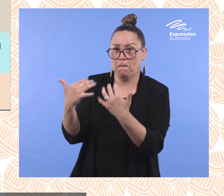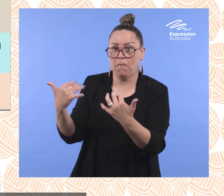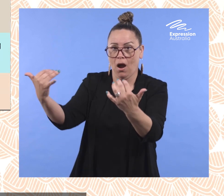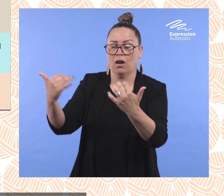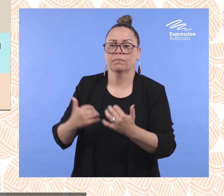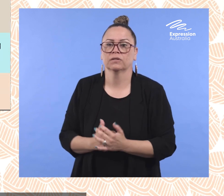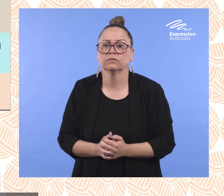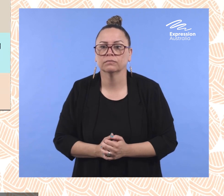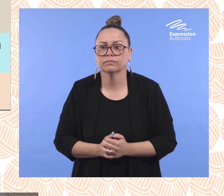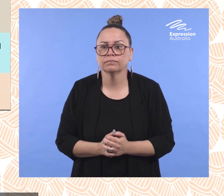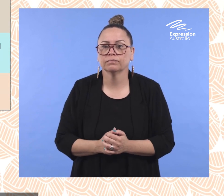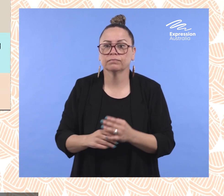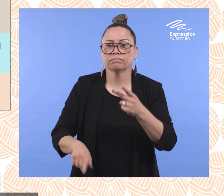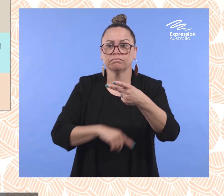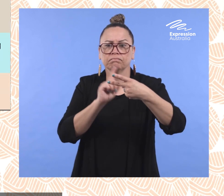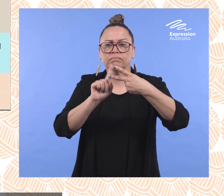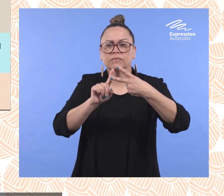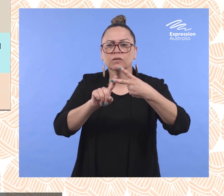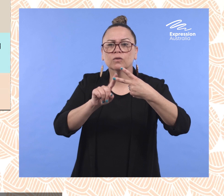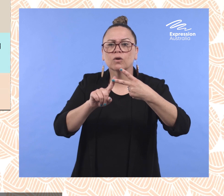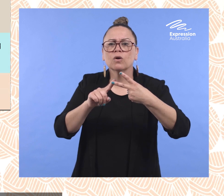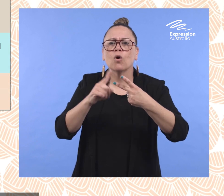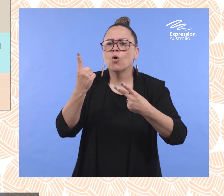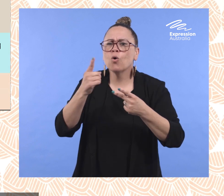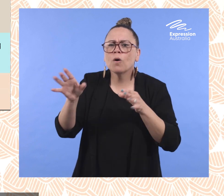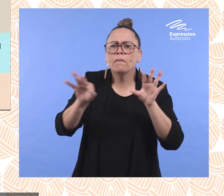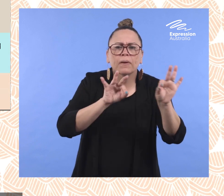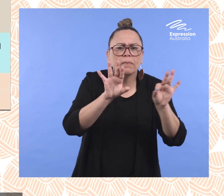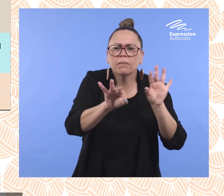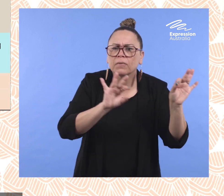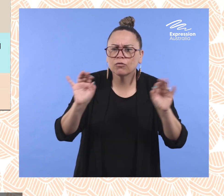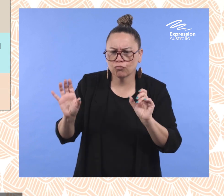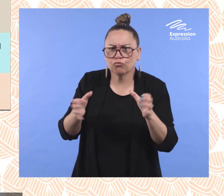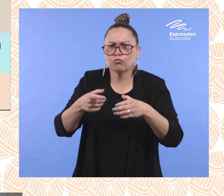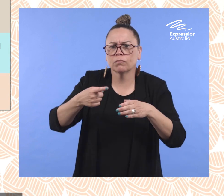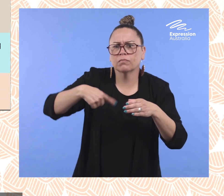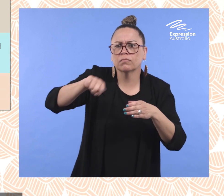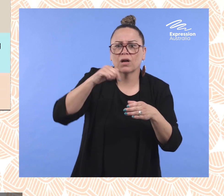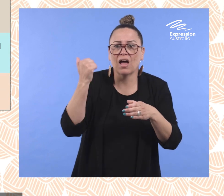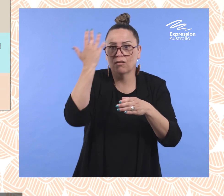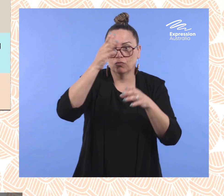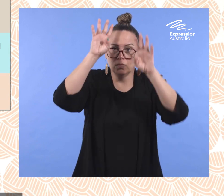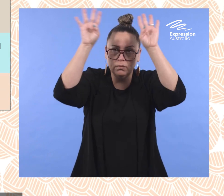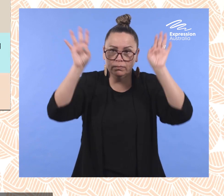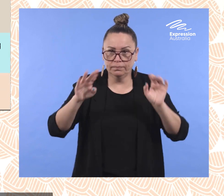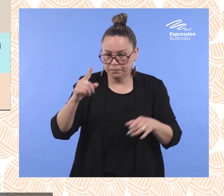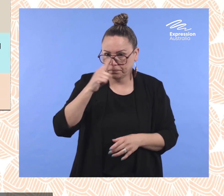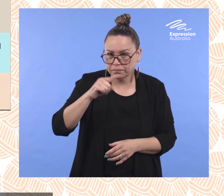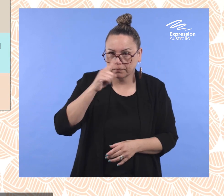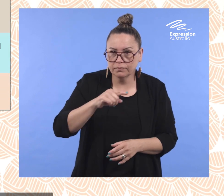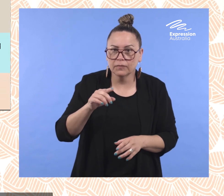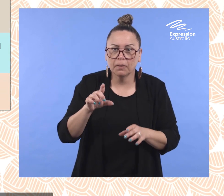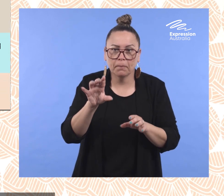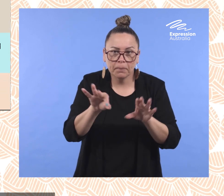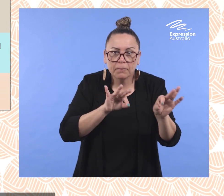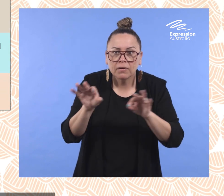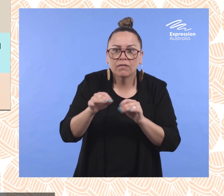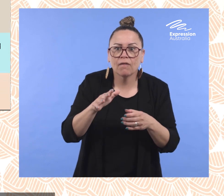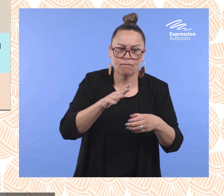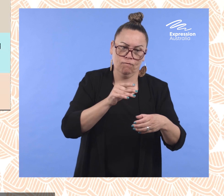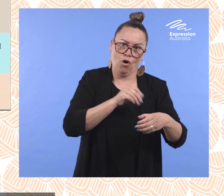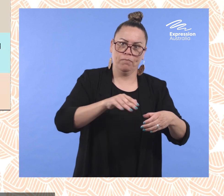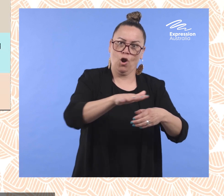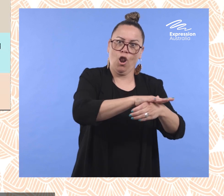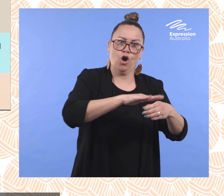government. it'll be chosen by Aboriginal and Torres Strait Islander Islander people based on the wishes of